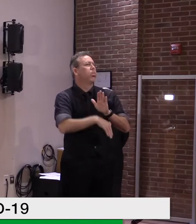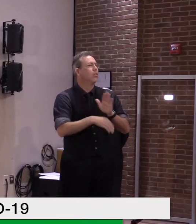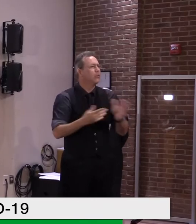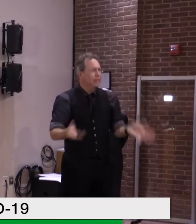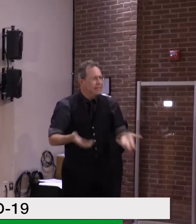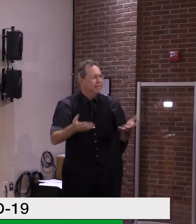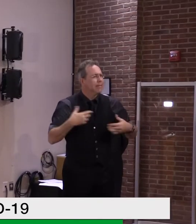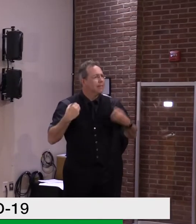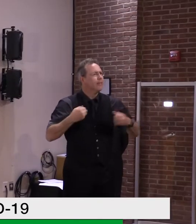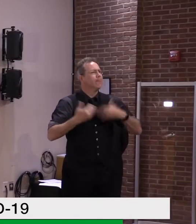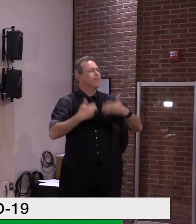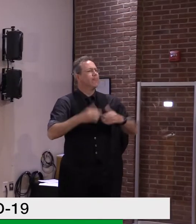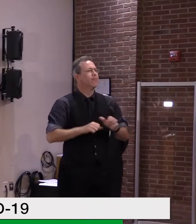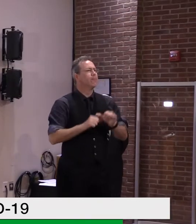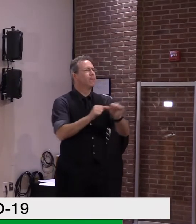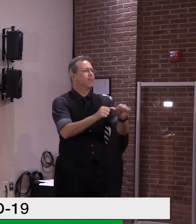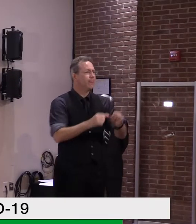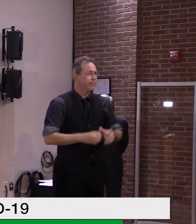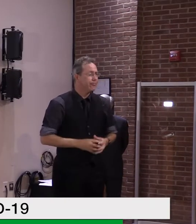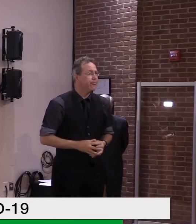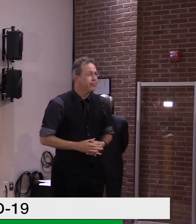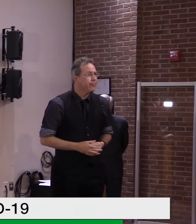quoted.